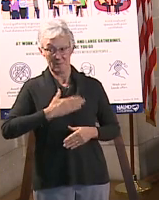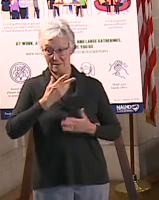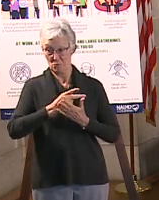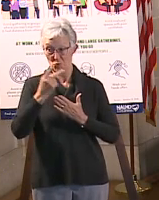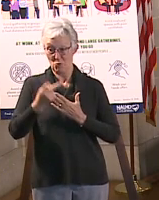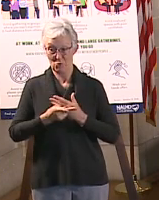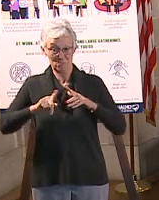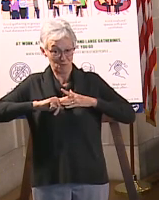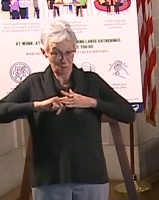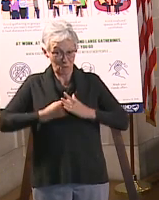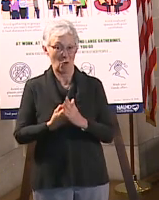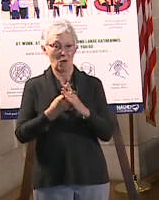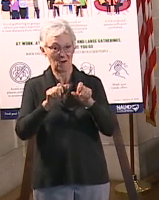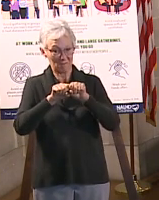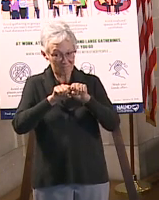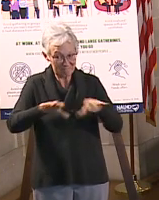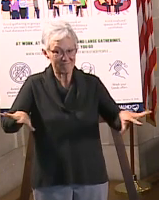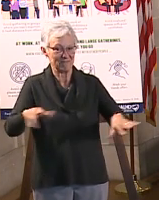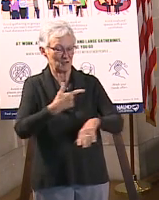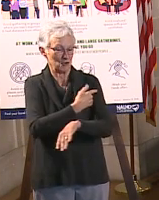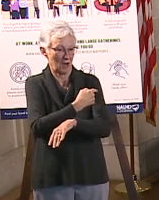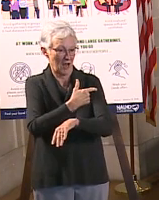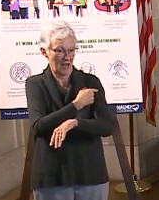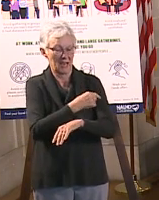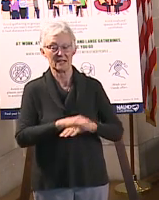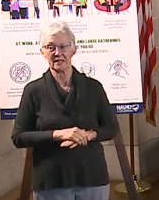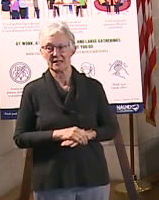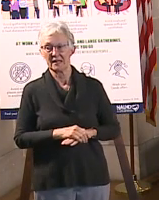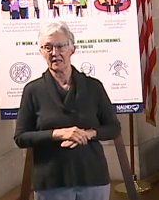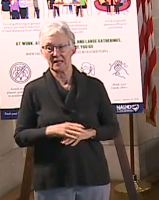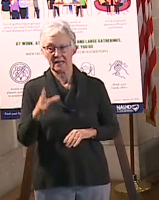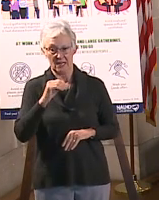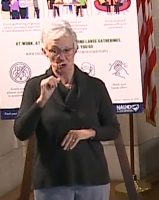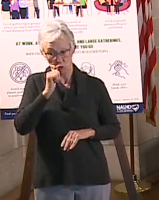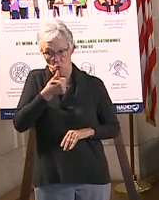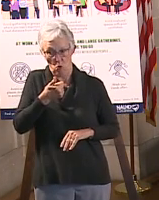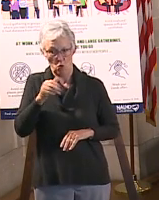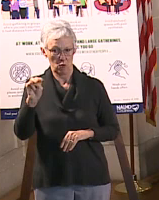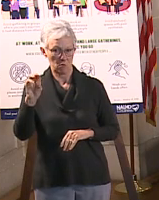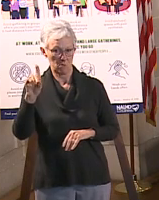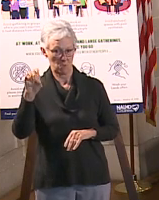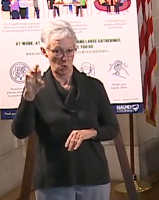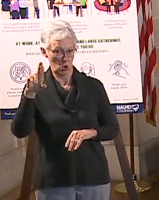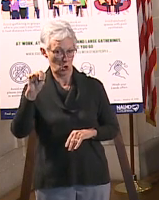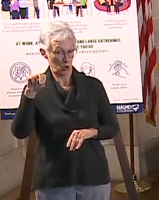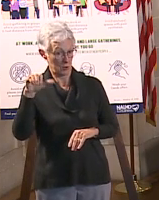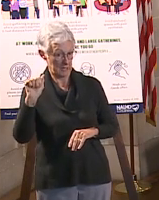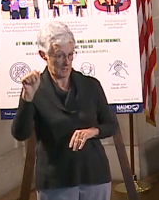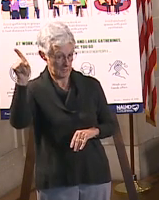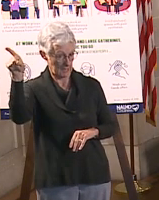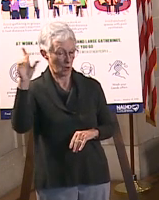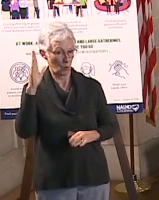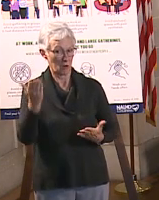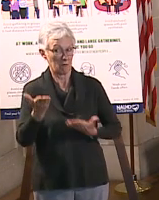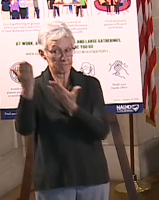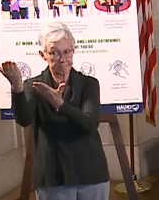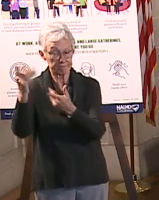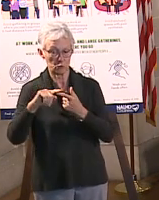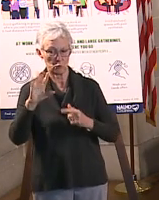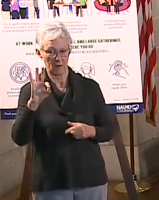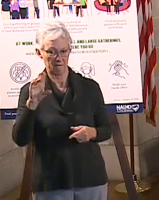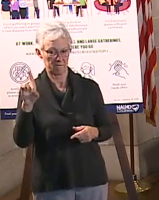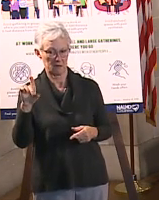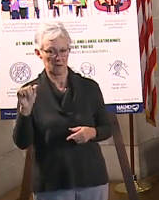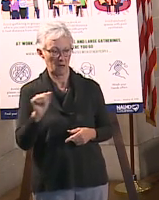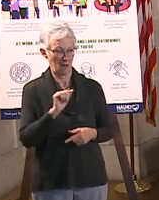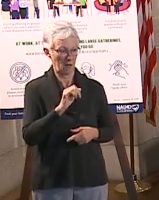Obviously, the Moderna product is going to be in front of the FDA tomorrow. If that gets approved, that could get us approved as early as Friday, and